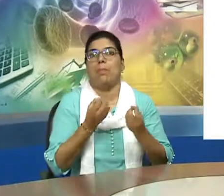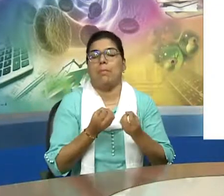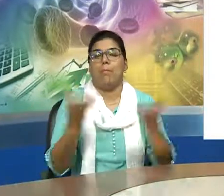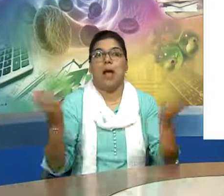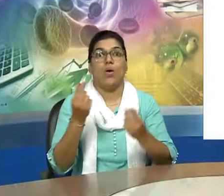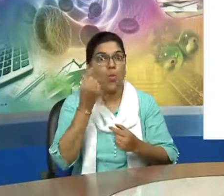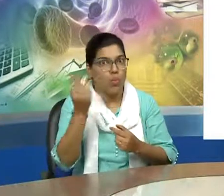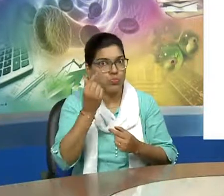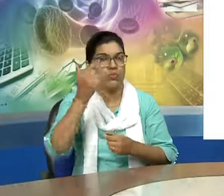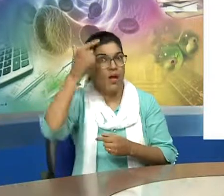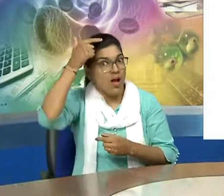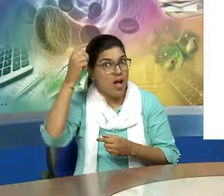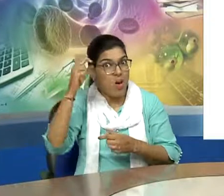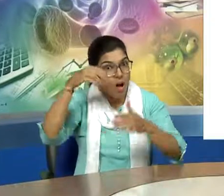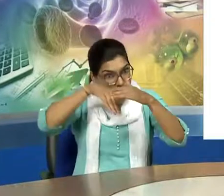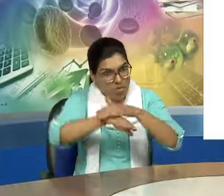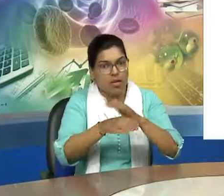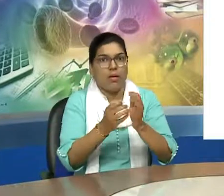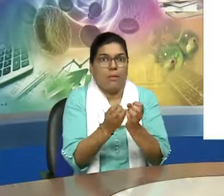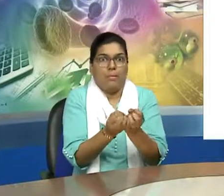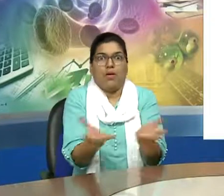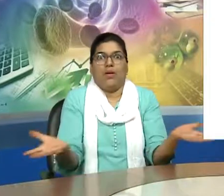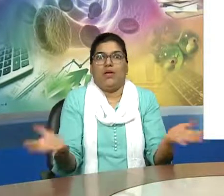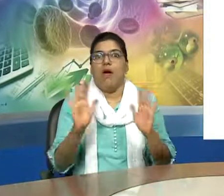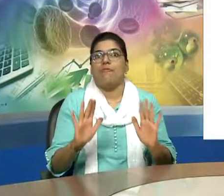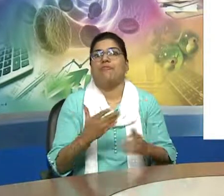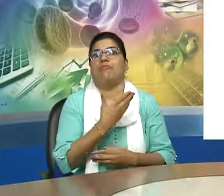get metals from these mines.